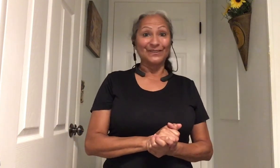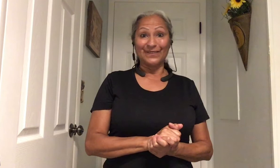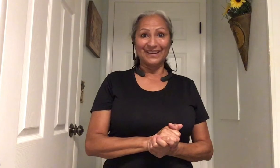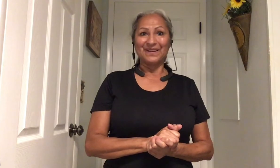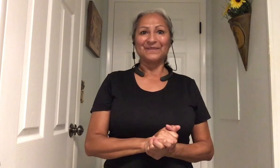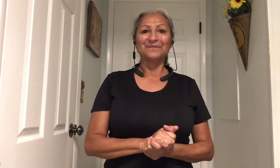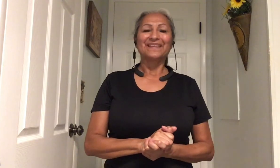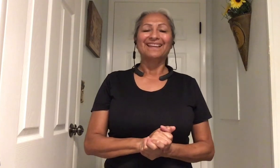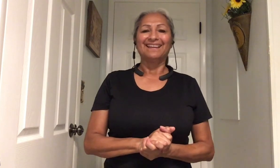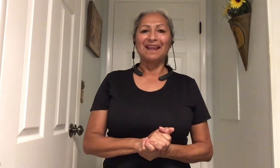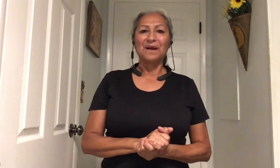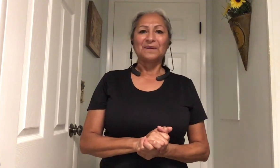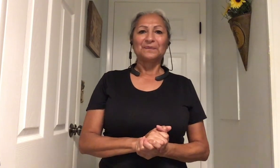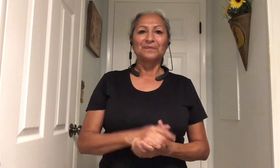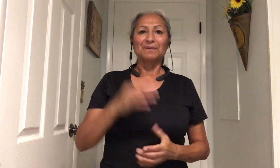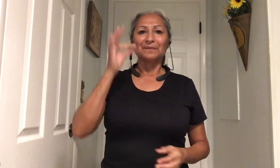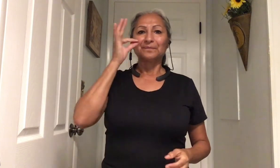know. Now,